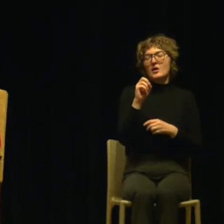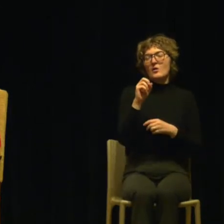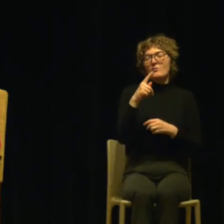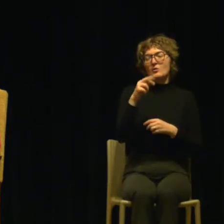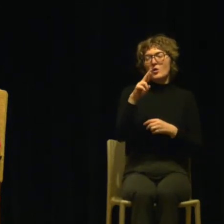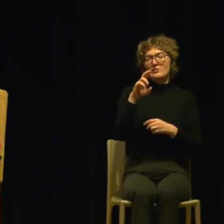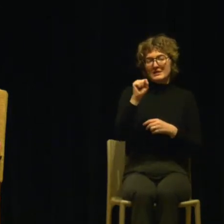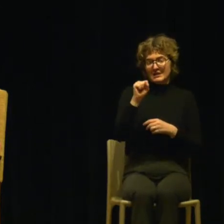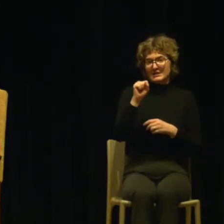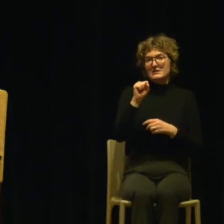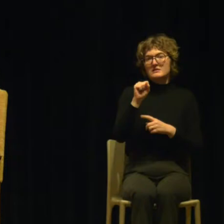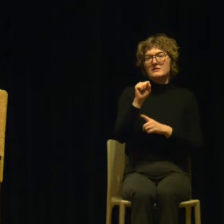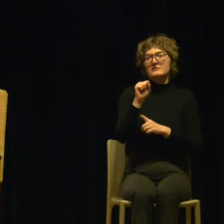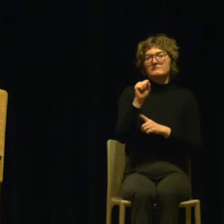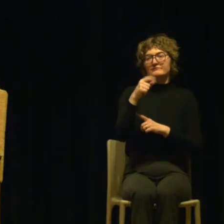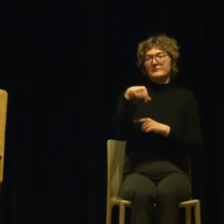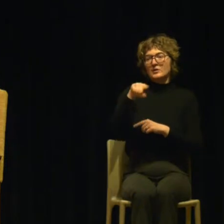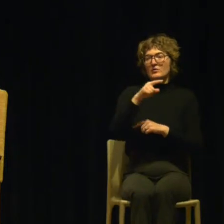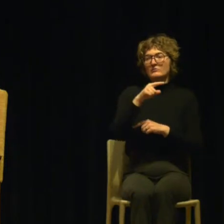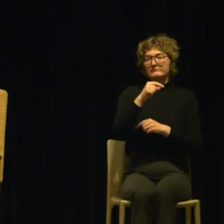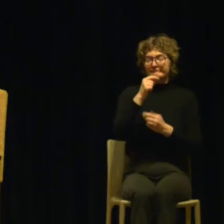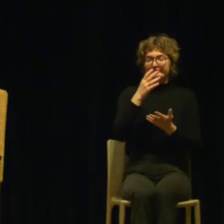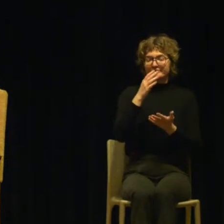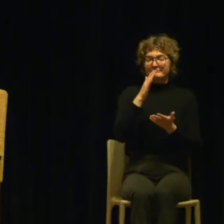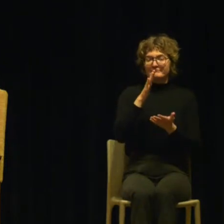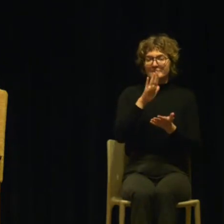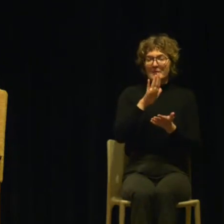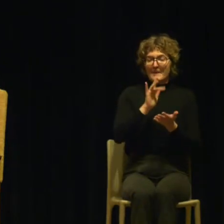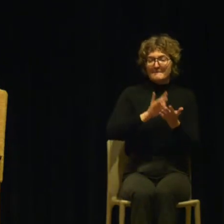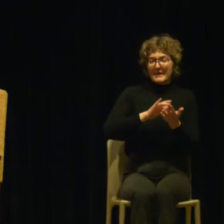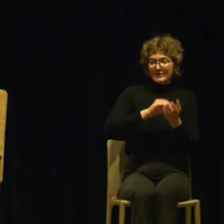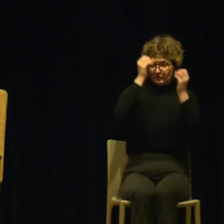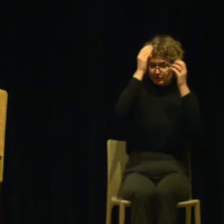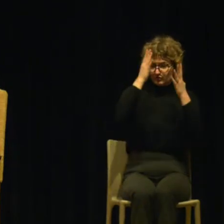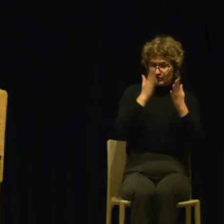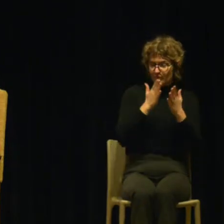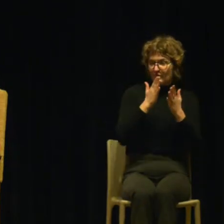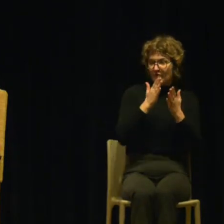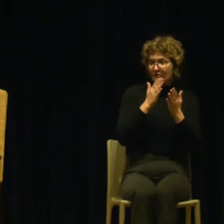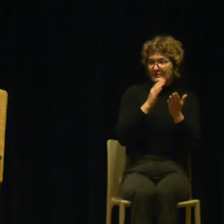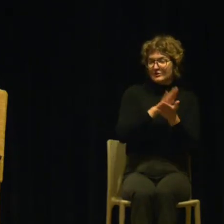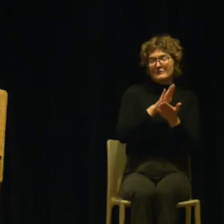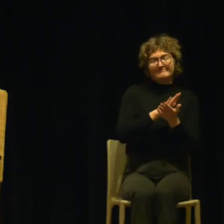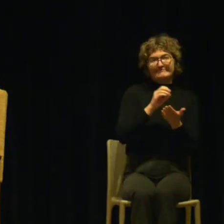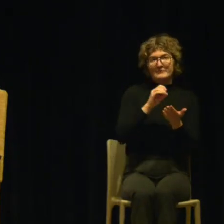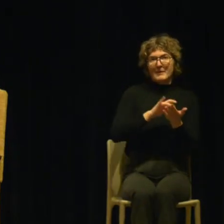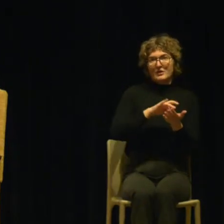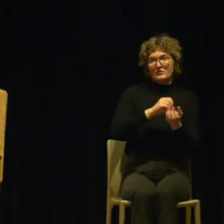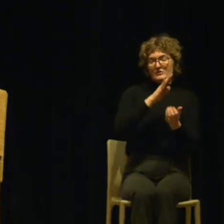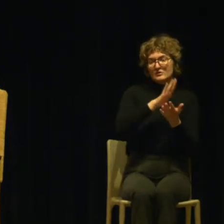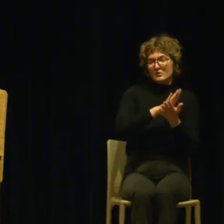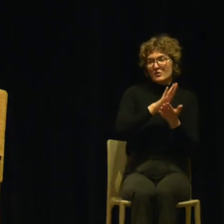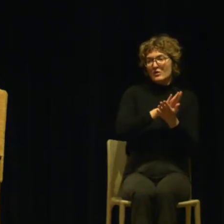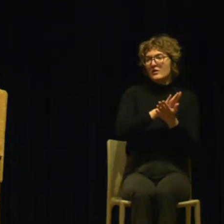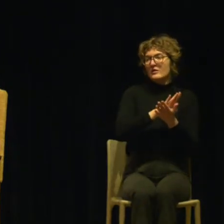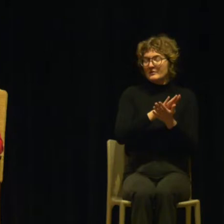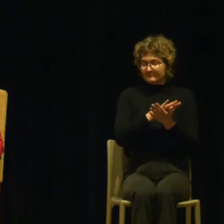is, we're taught in medical school, well, you know, Black women don't get osteoporosis. Yes, they do.